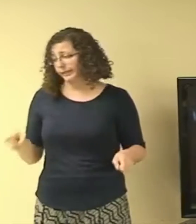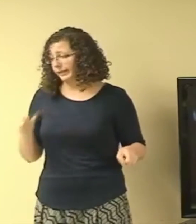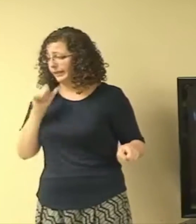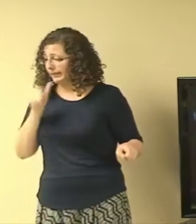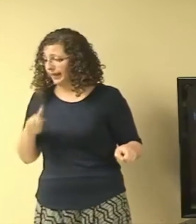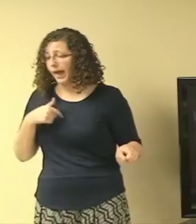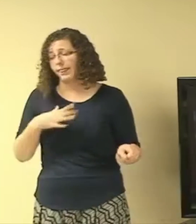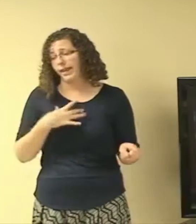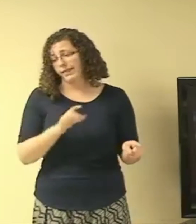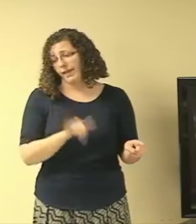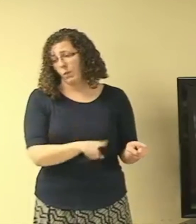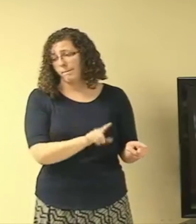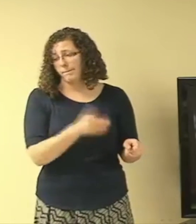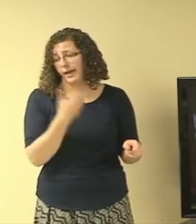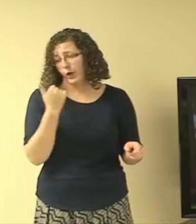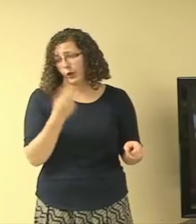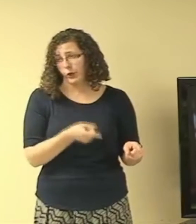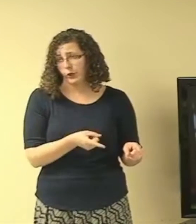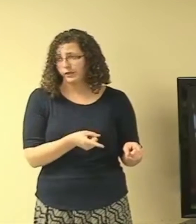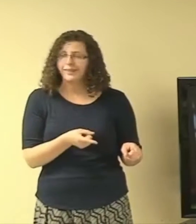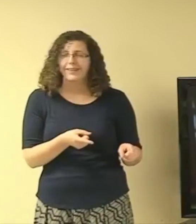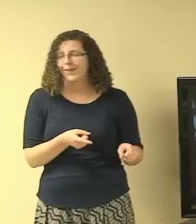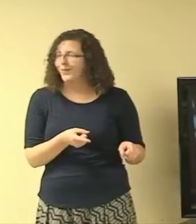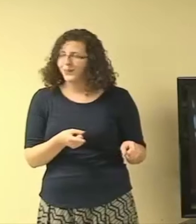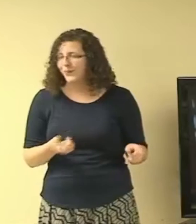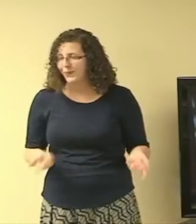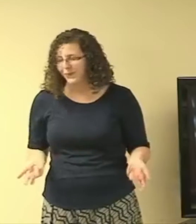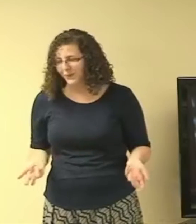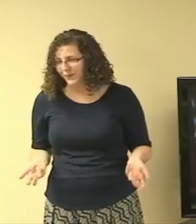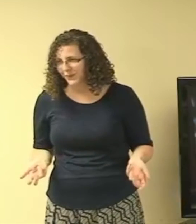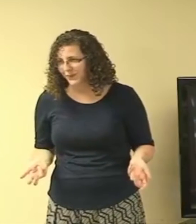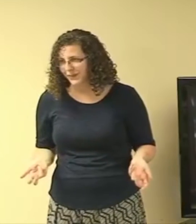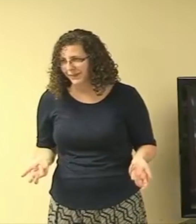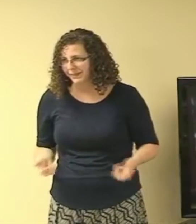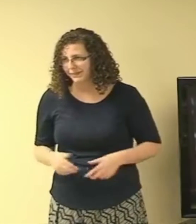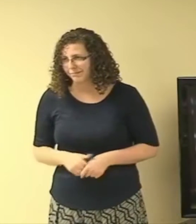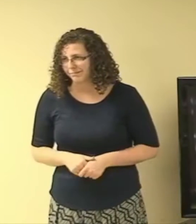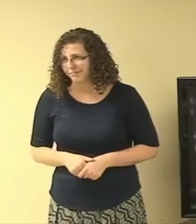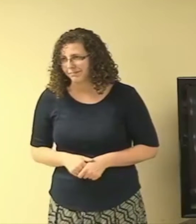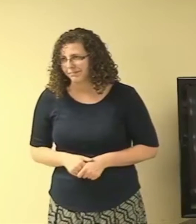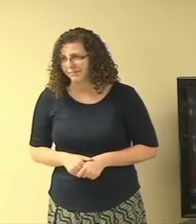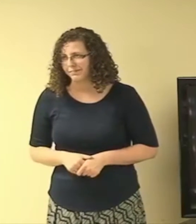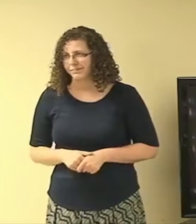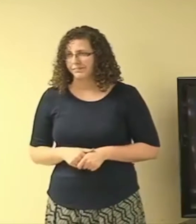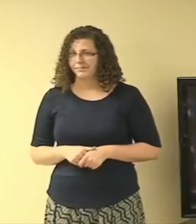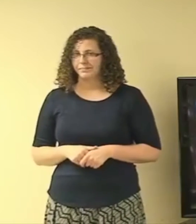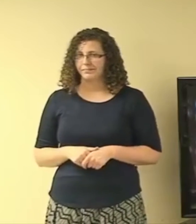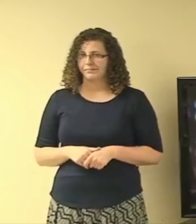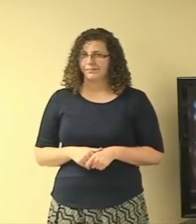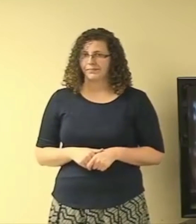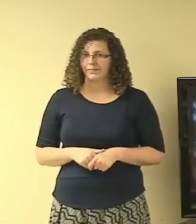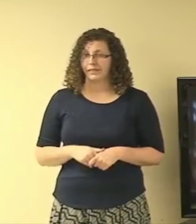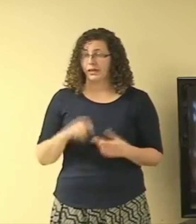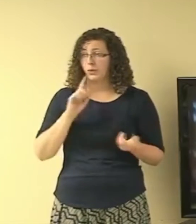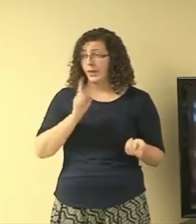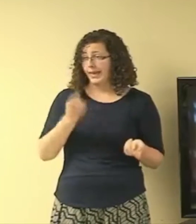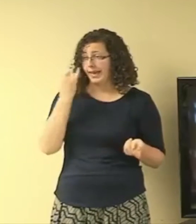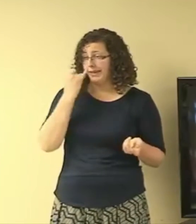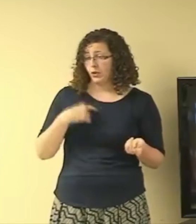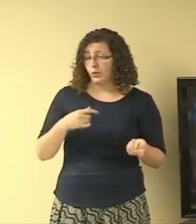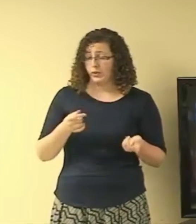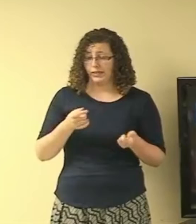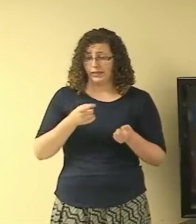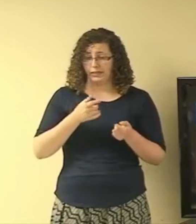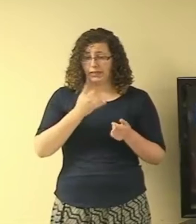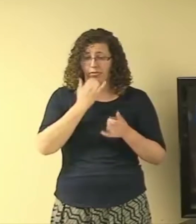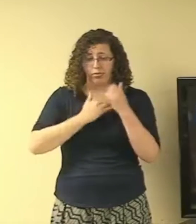Come on. Really? I mean, you messed up enough stuff that if you tithe like